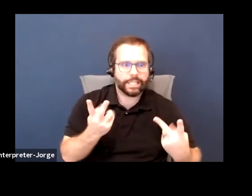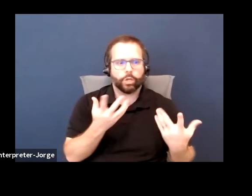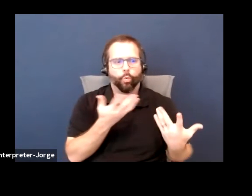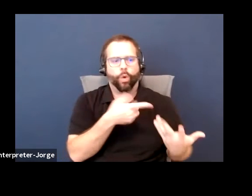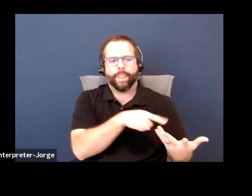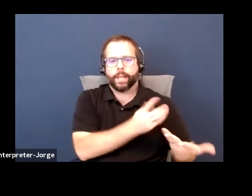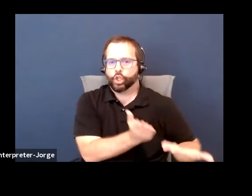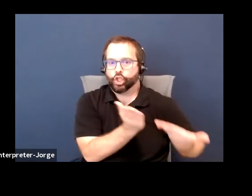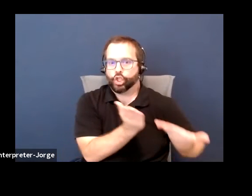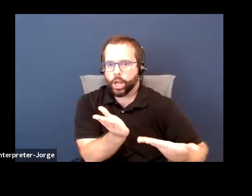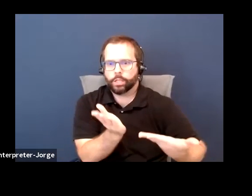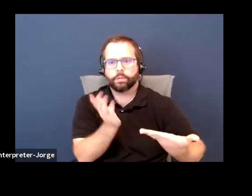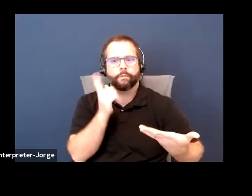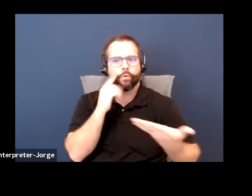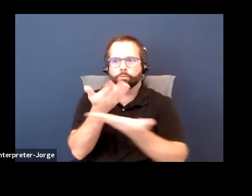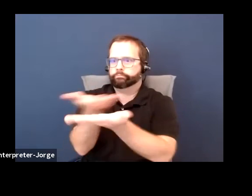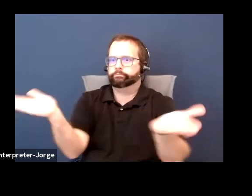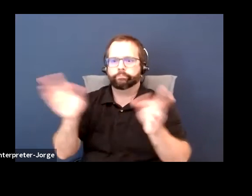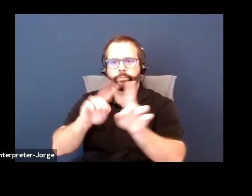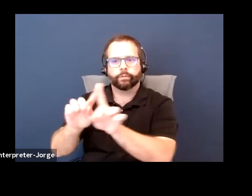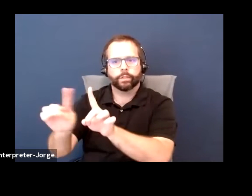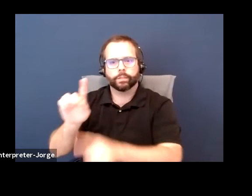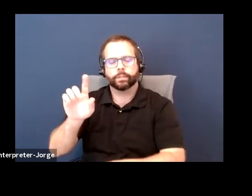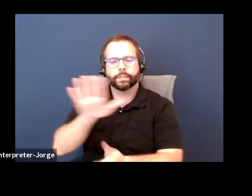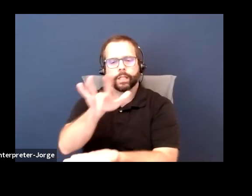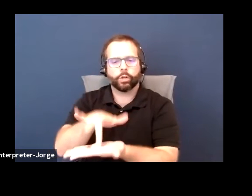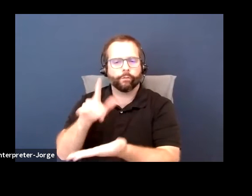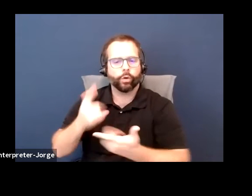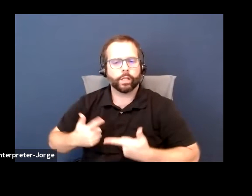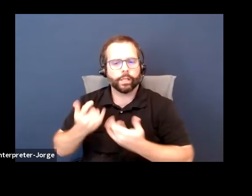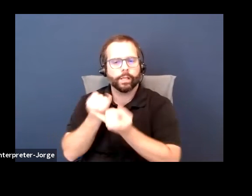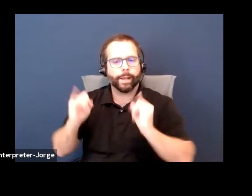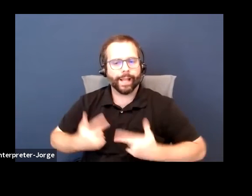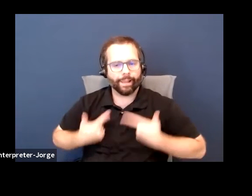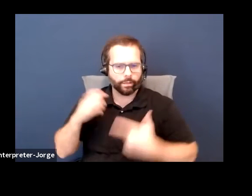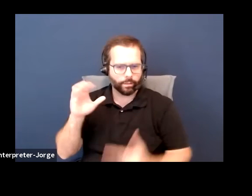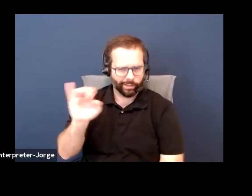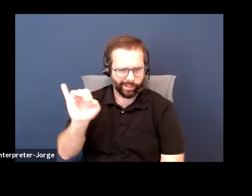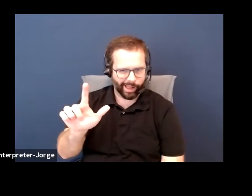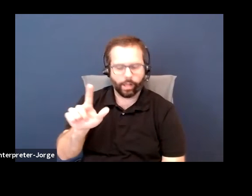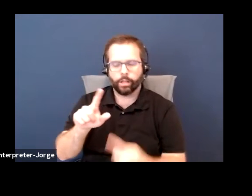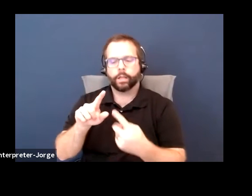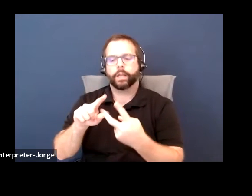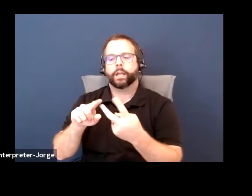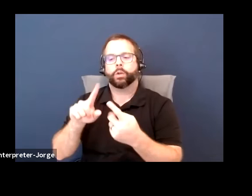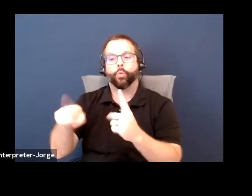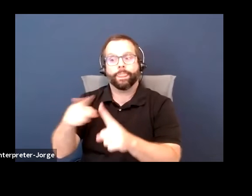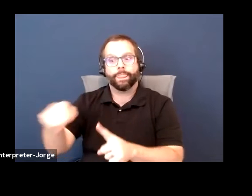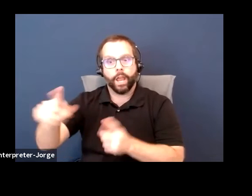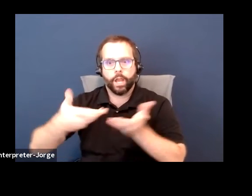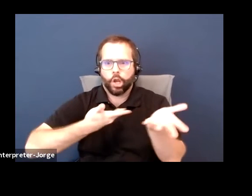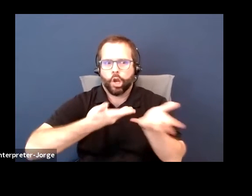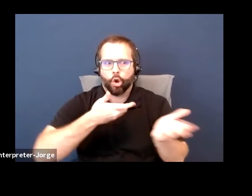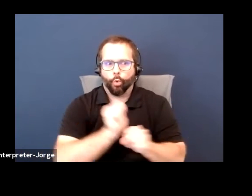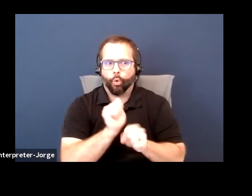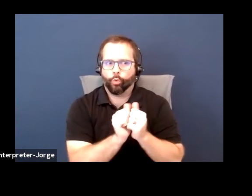for Centers for Independent Living in working with specific MCOs, managed care organizations. And